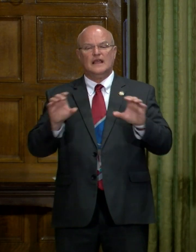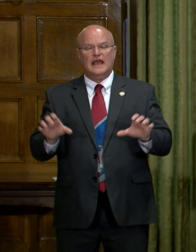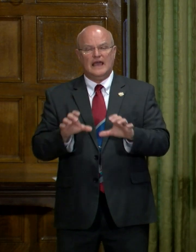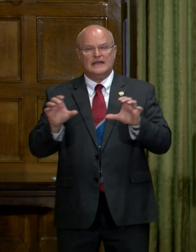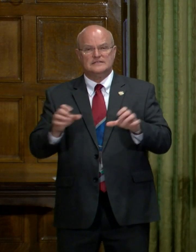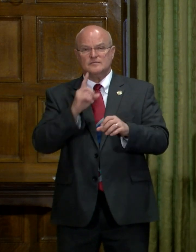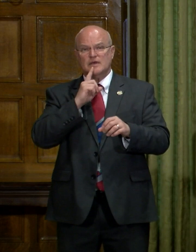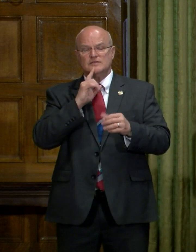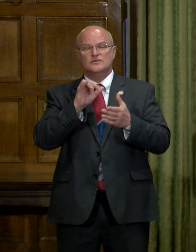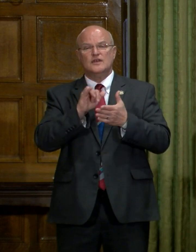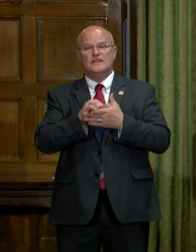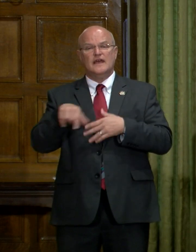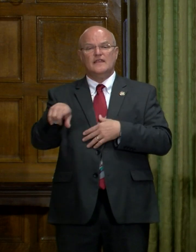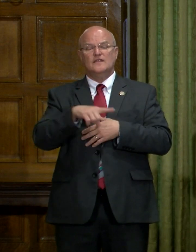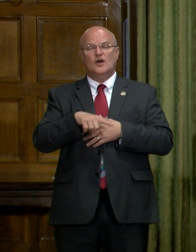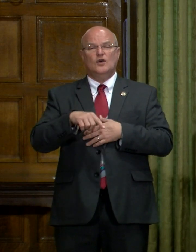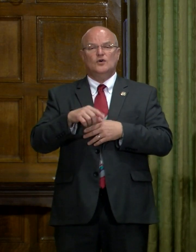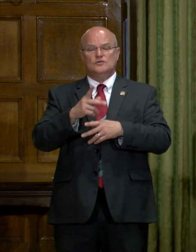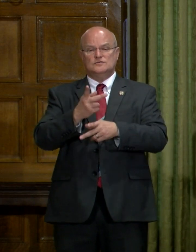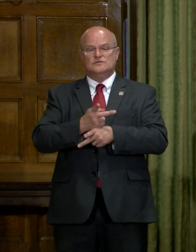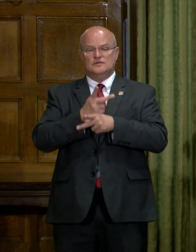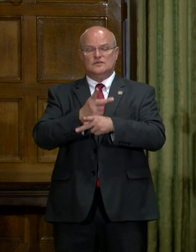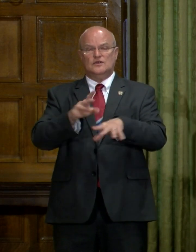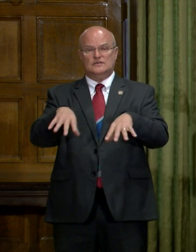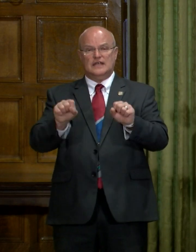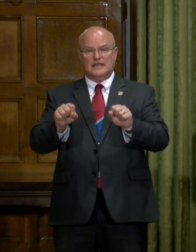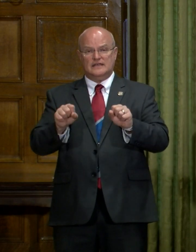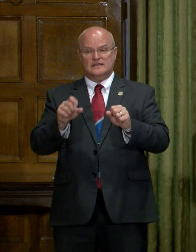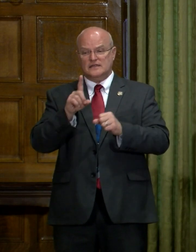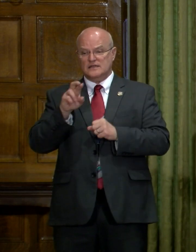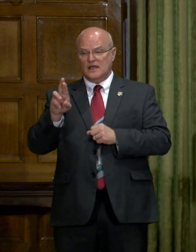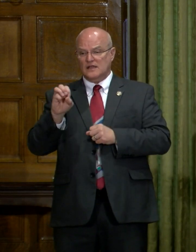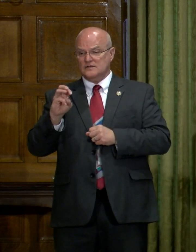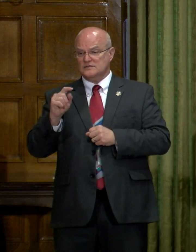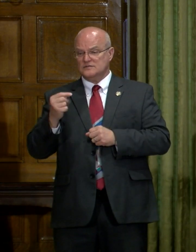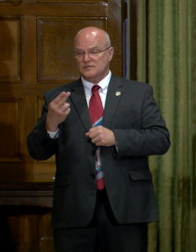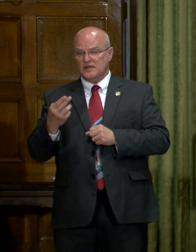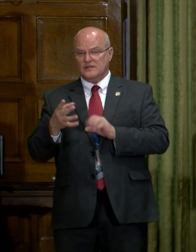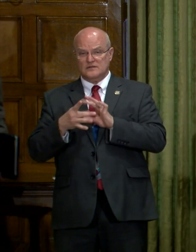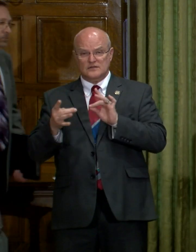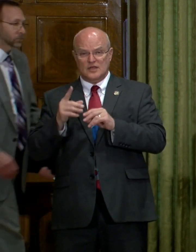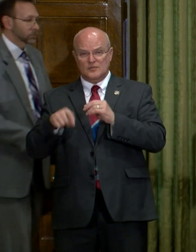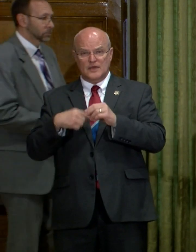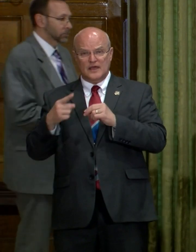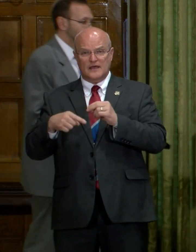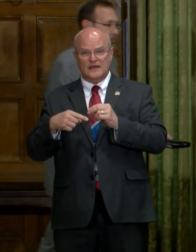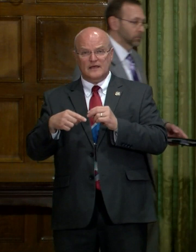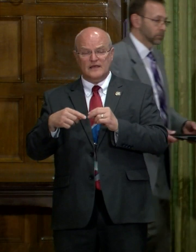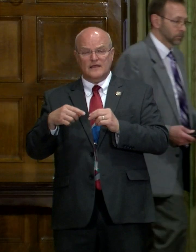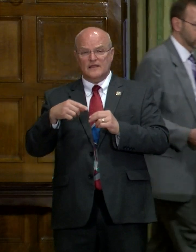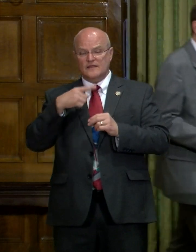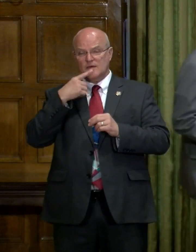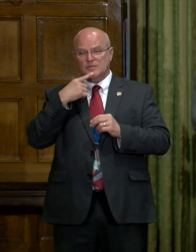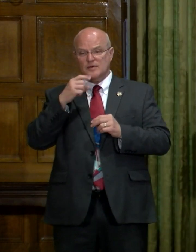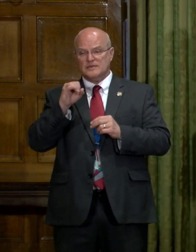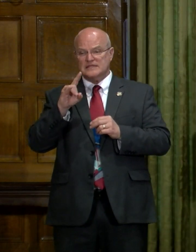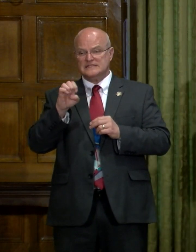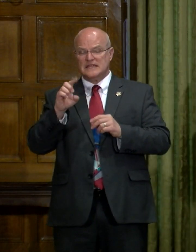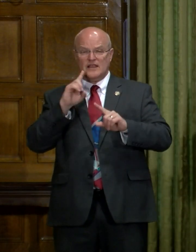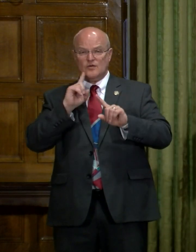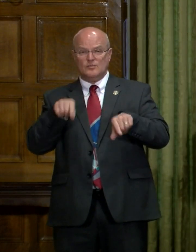action to make sure those precautions are taken. But you might want to comment on the public side of the